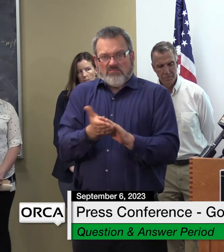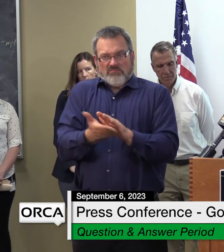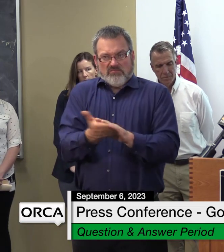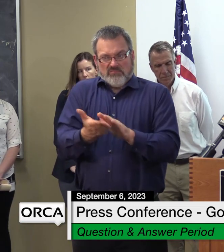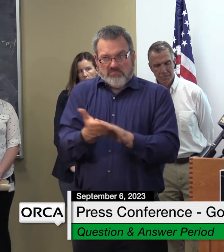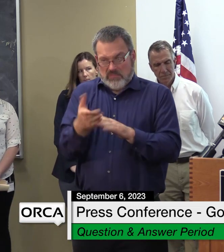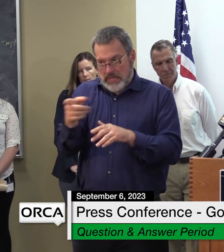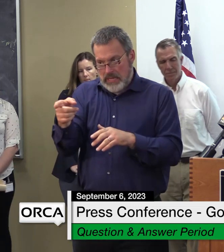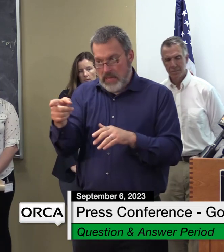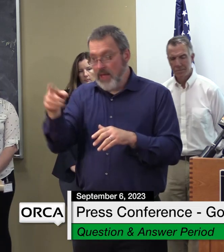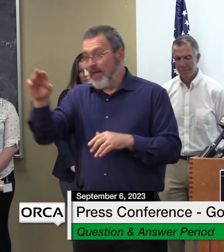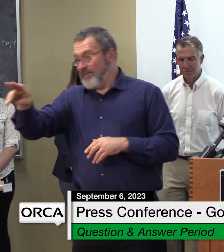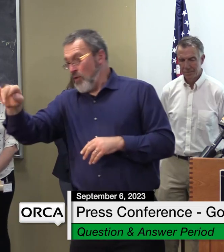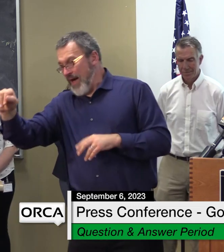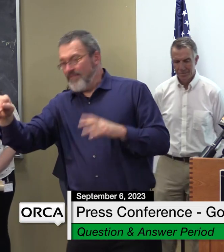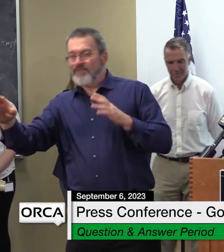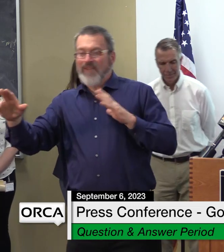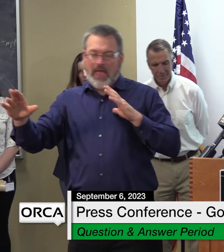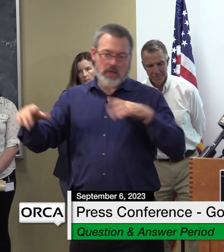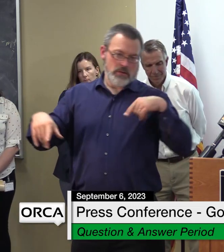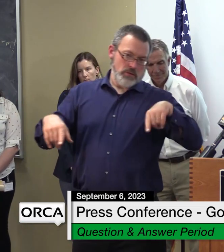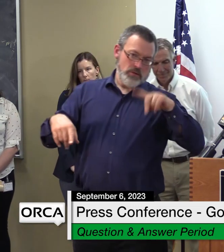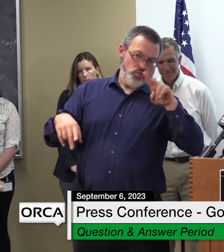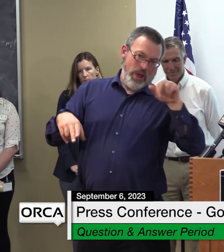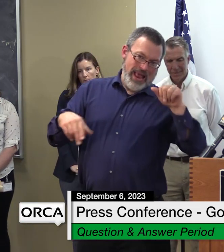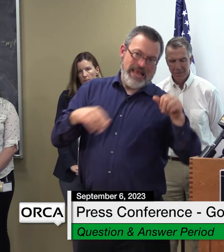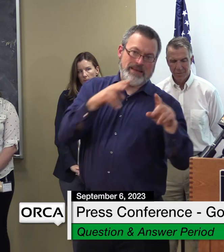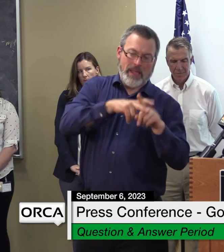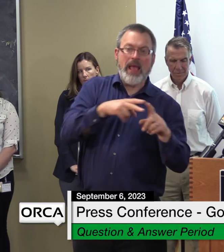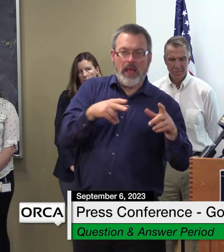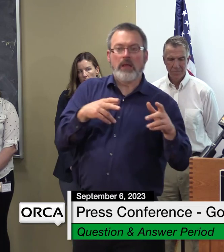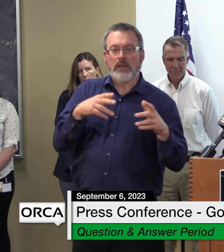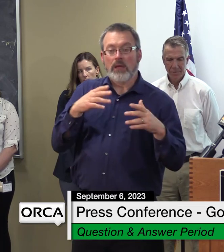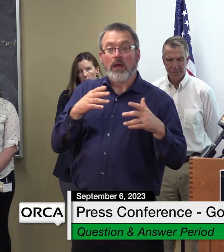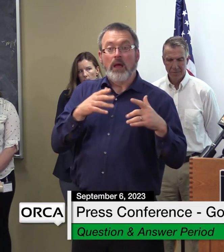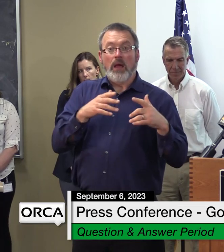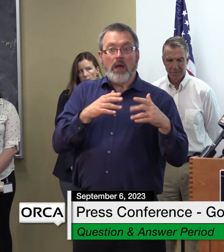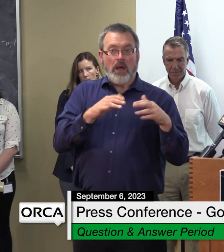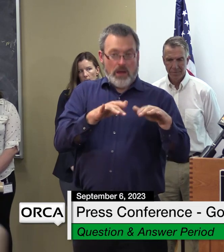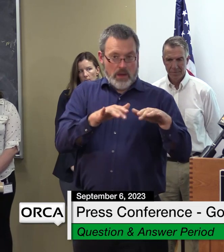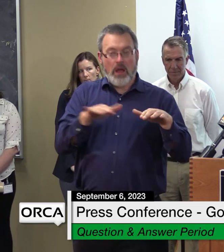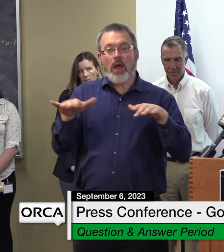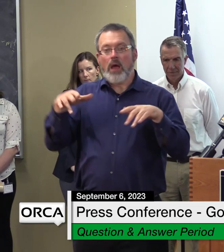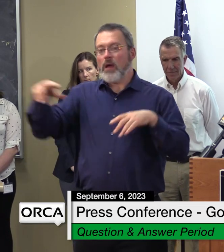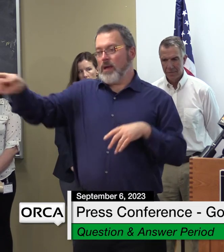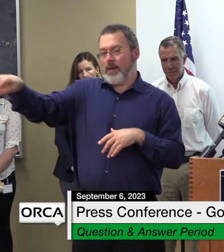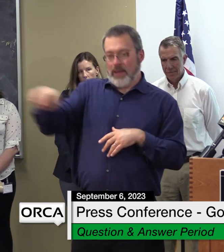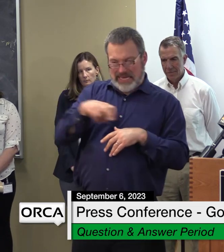program, and then they have to file weekly for each week they're